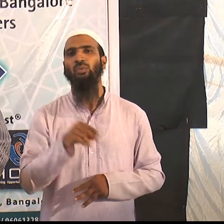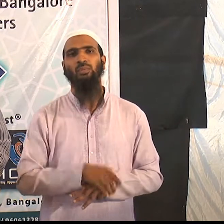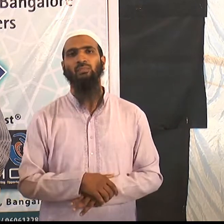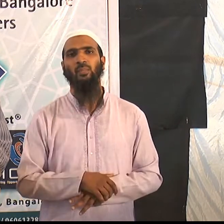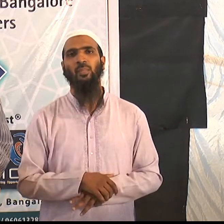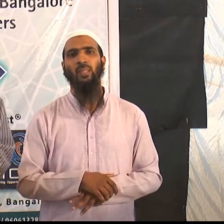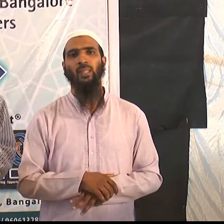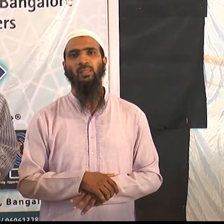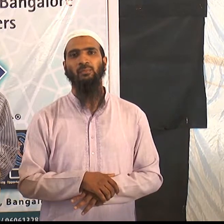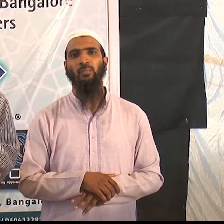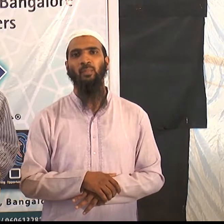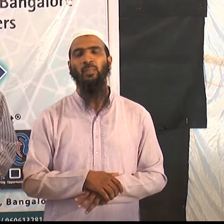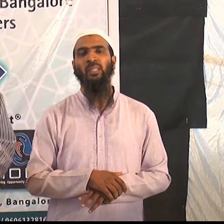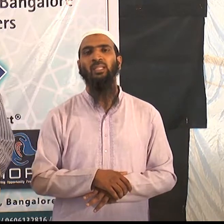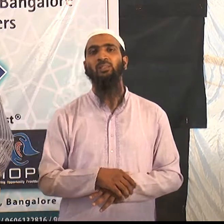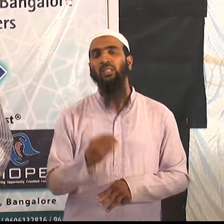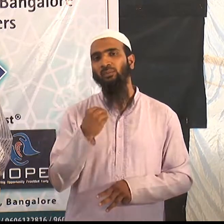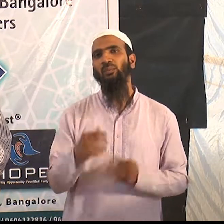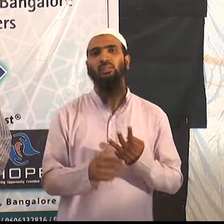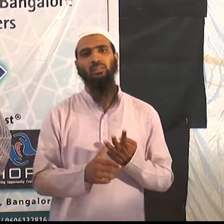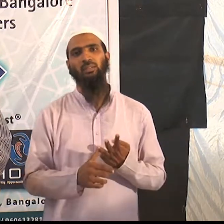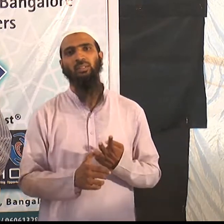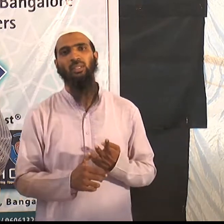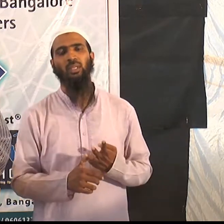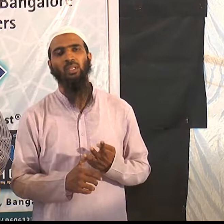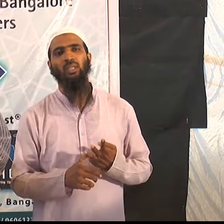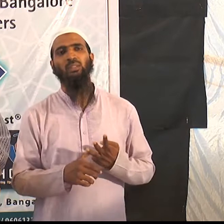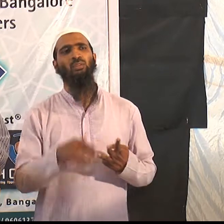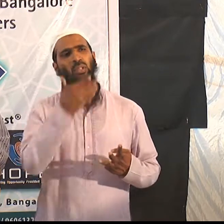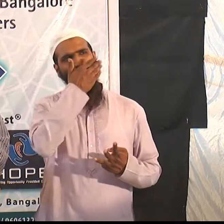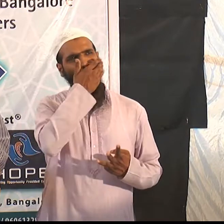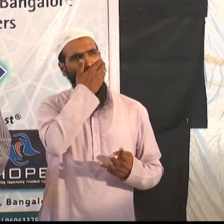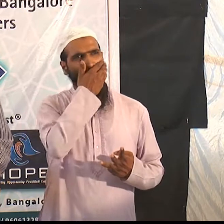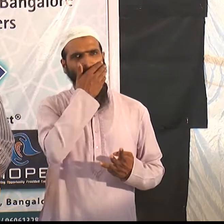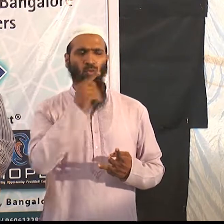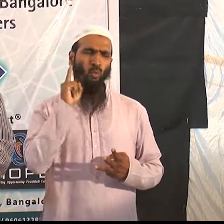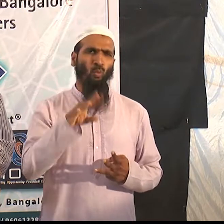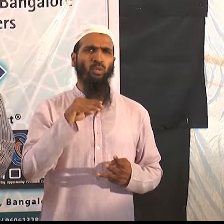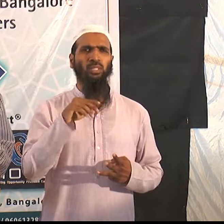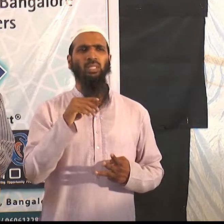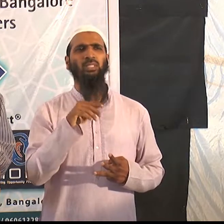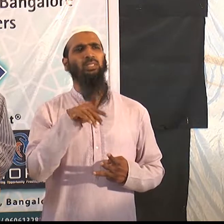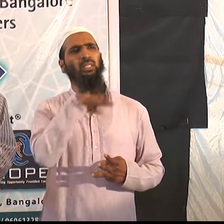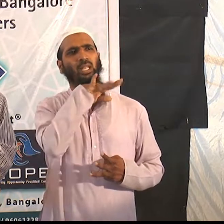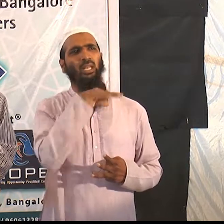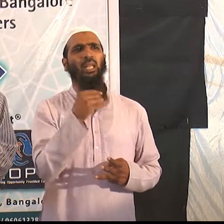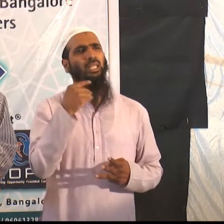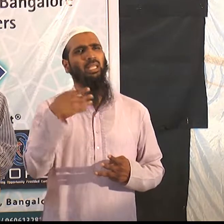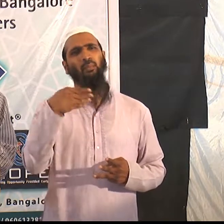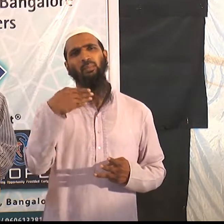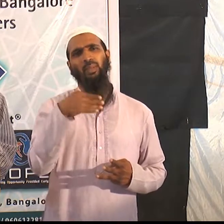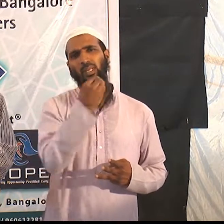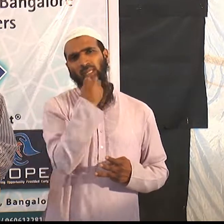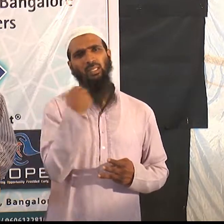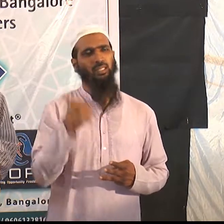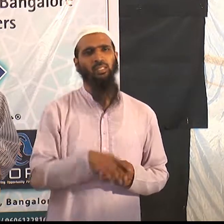vegetarians. But at that point of time, for that month, we become totally vegetarians. The Christians have a period called Lent for